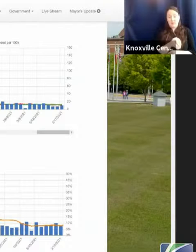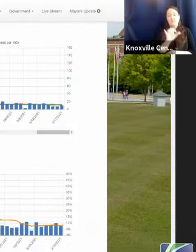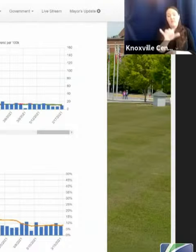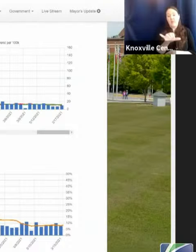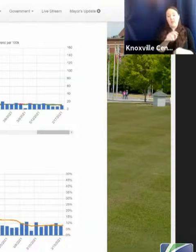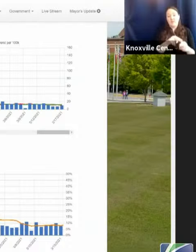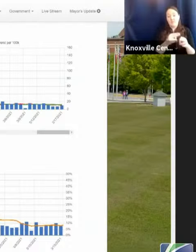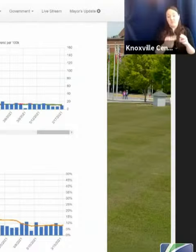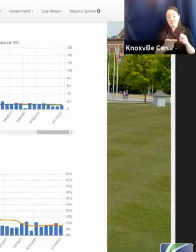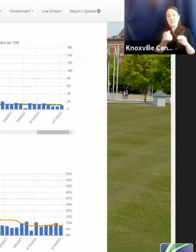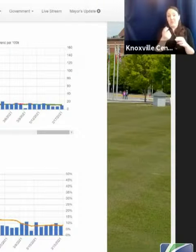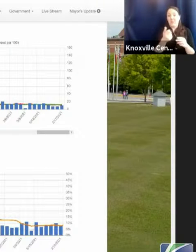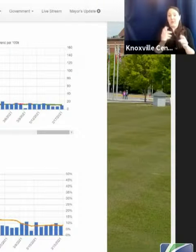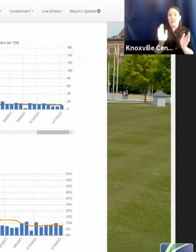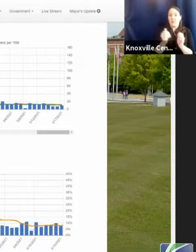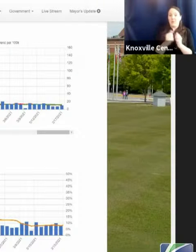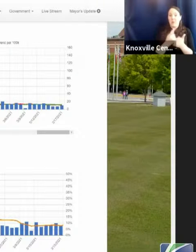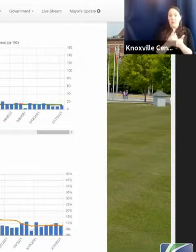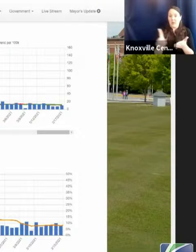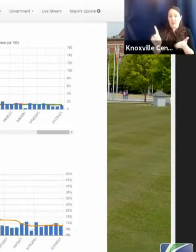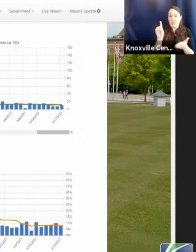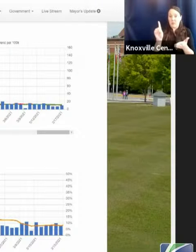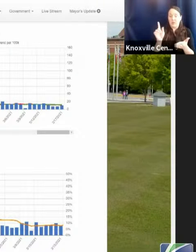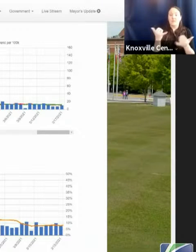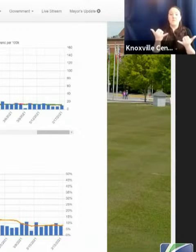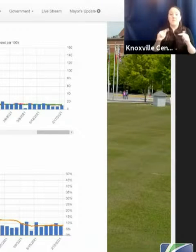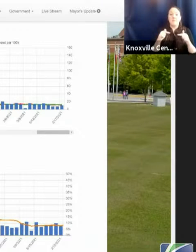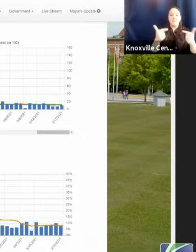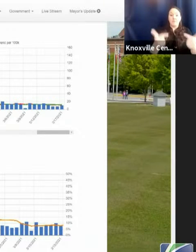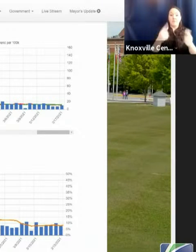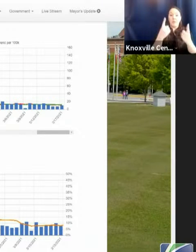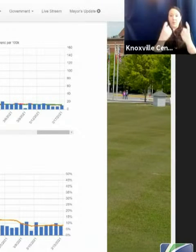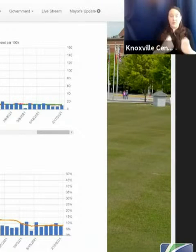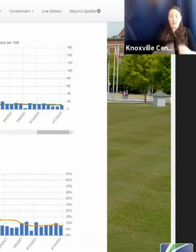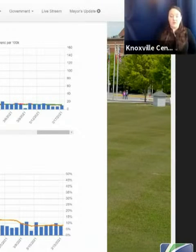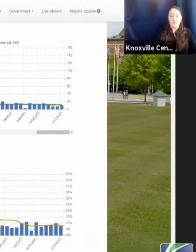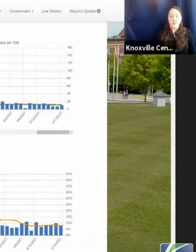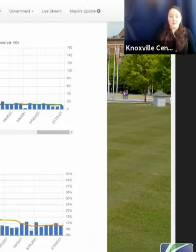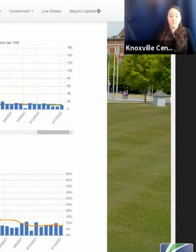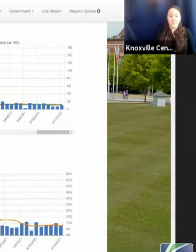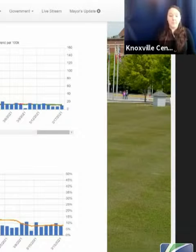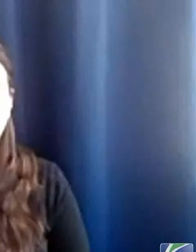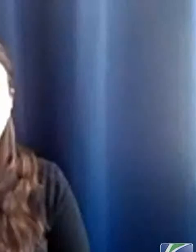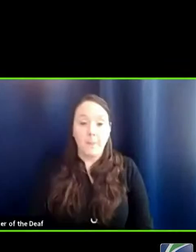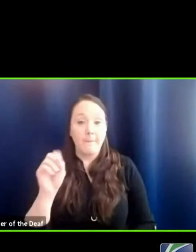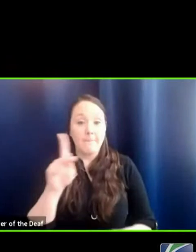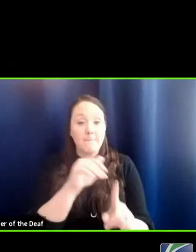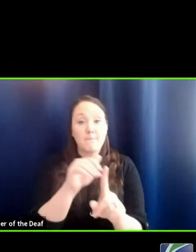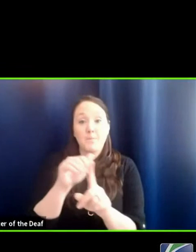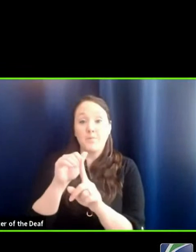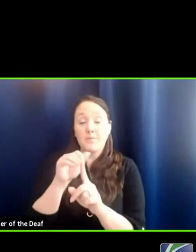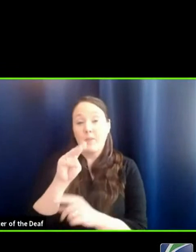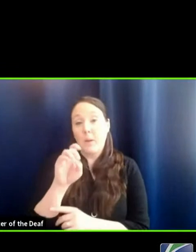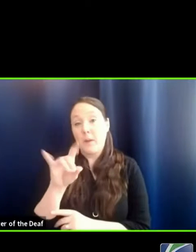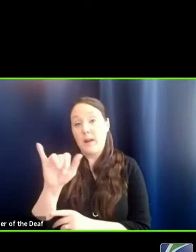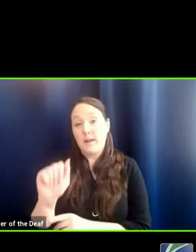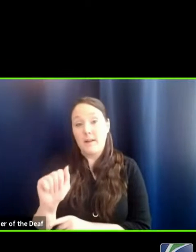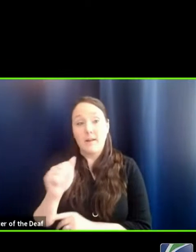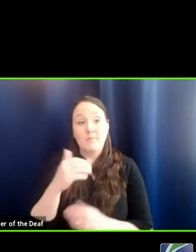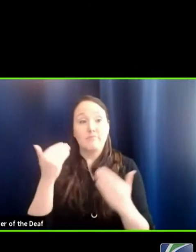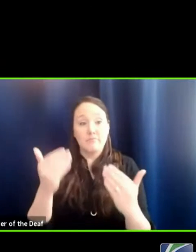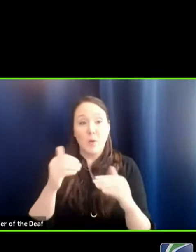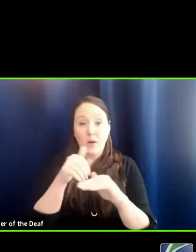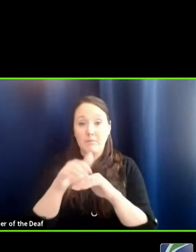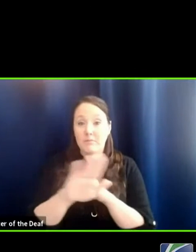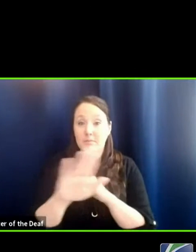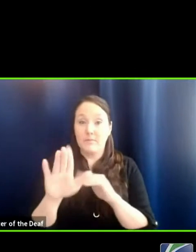from last week. And now I'll open it up for questions. All right, as a reminder for our media colleagues, go ahead and submit your